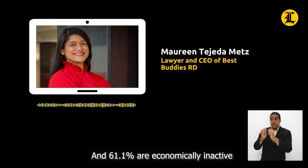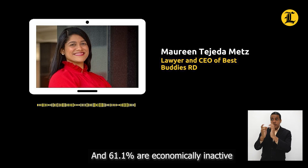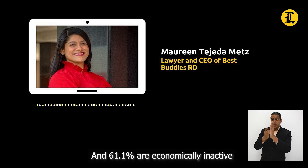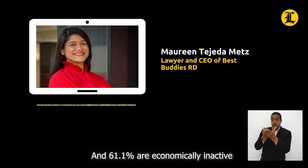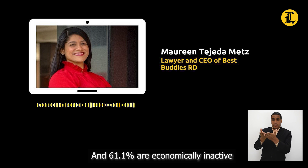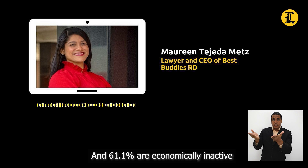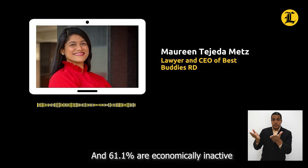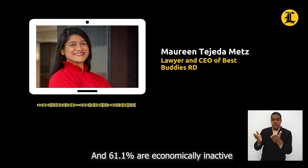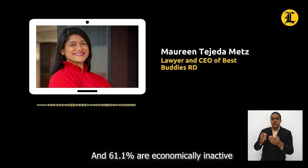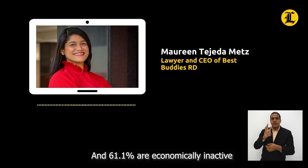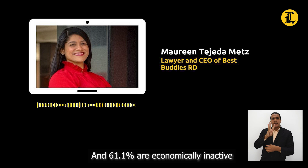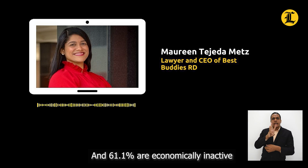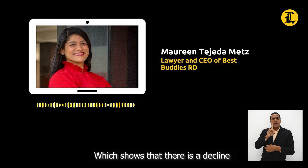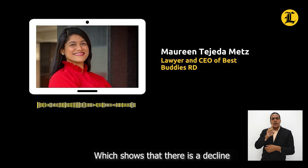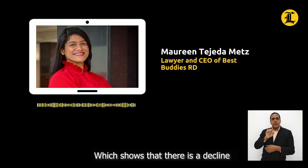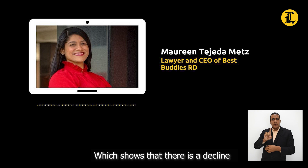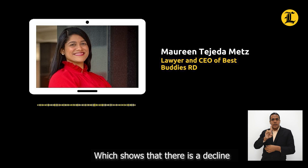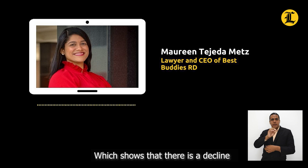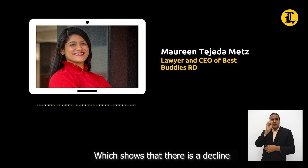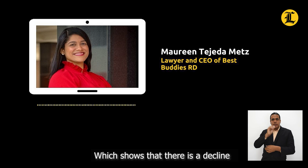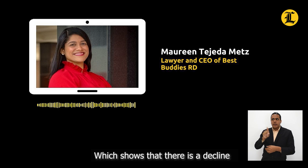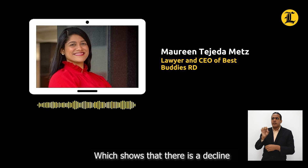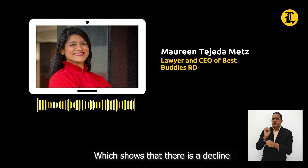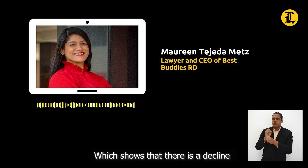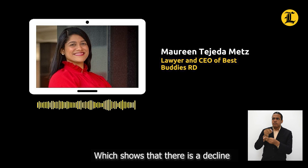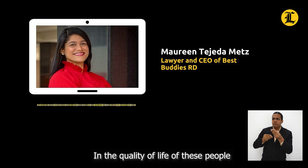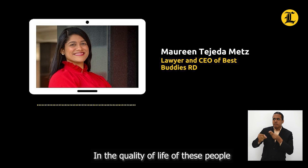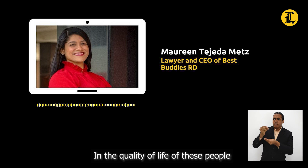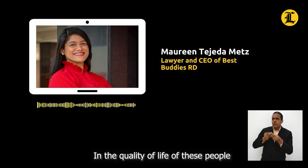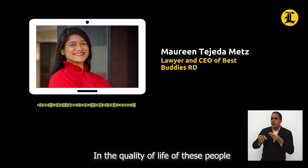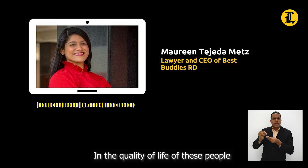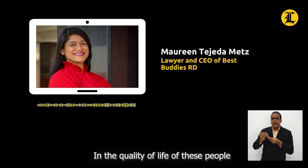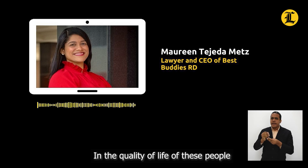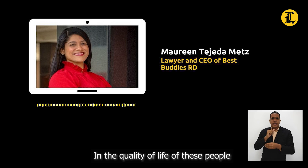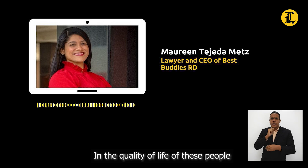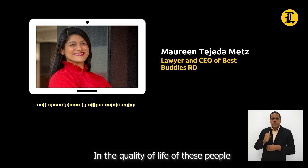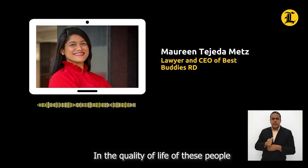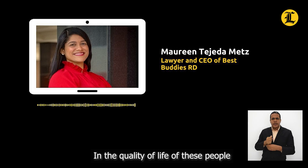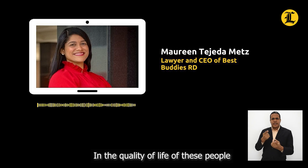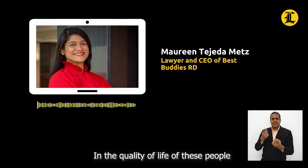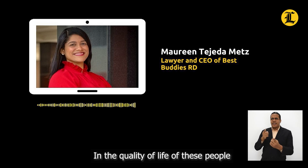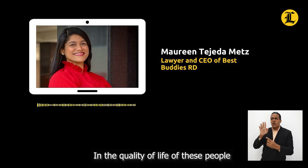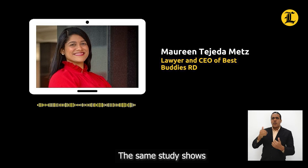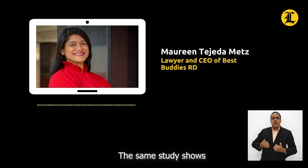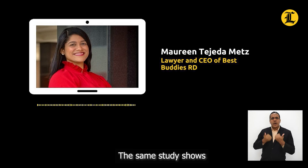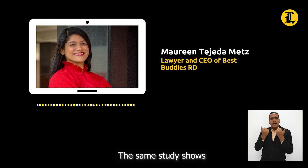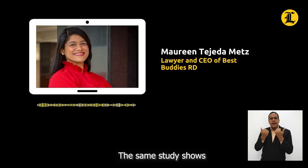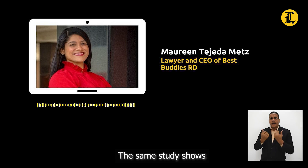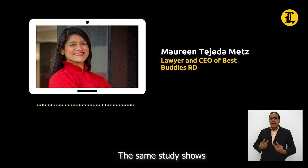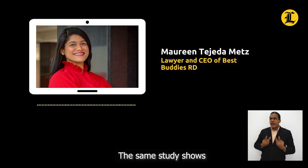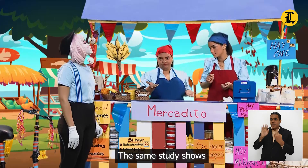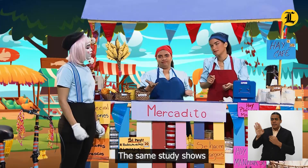71.1% are economically inactive, which shows that there is a decline in the quality of life of these people.